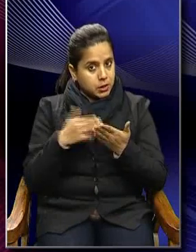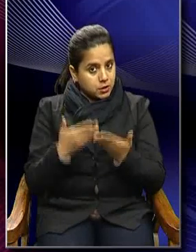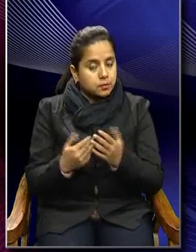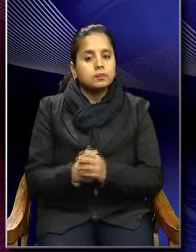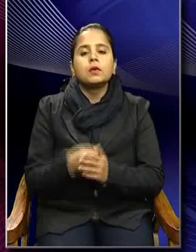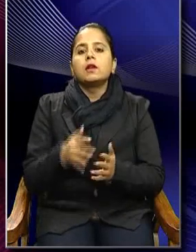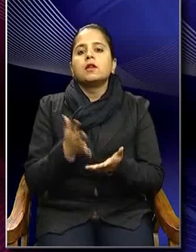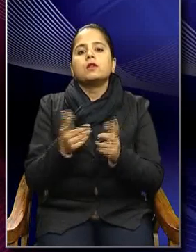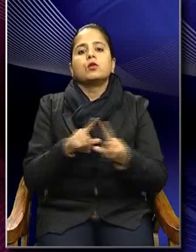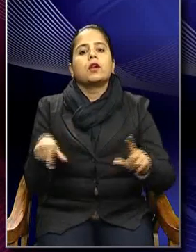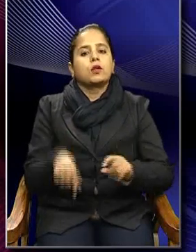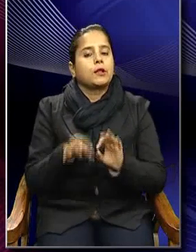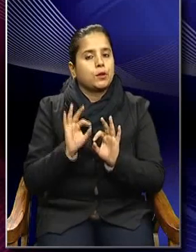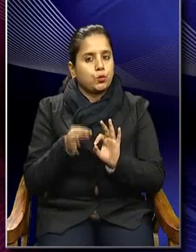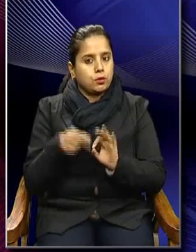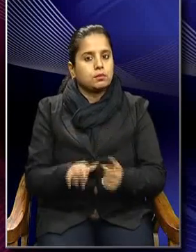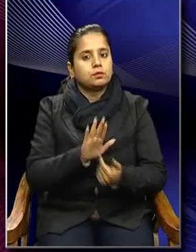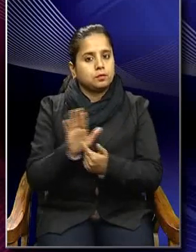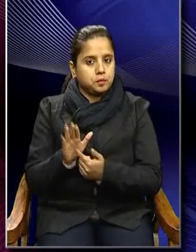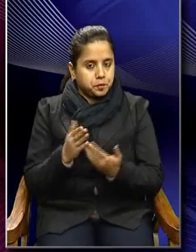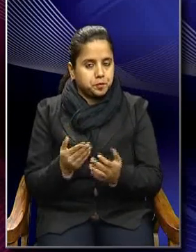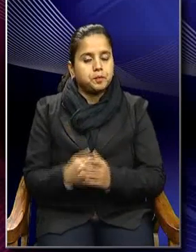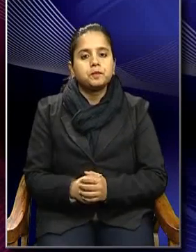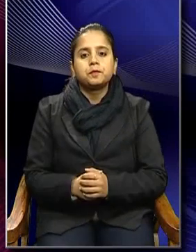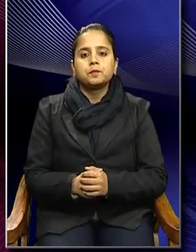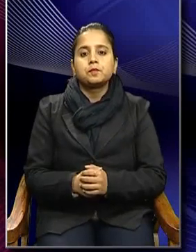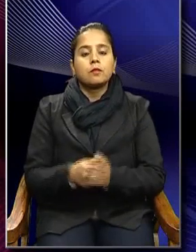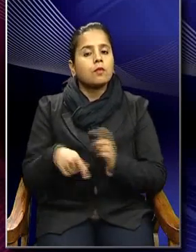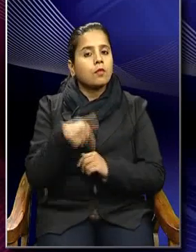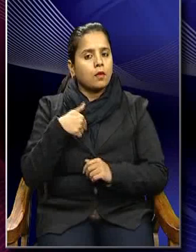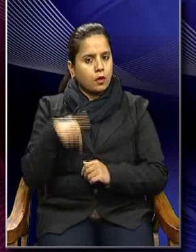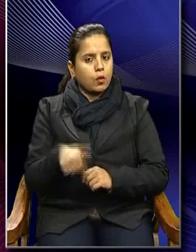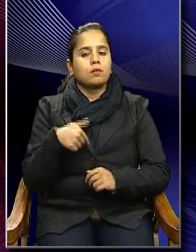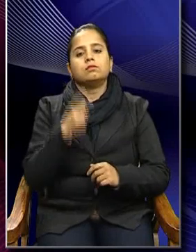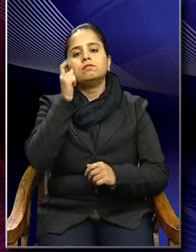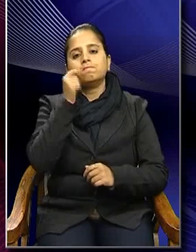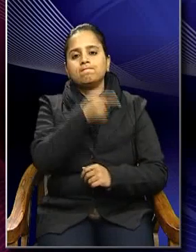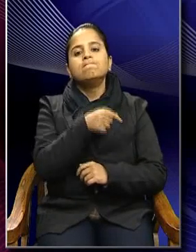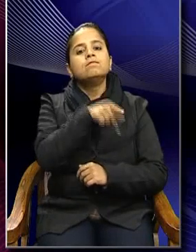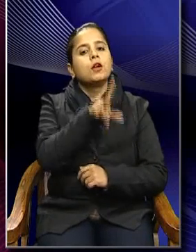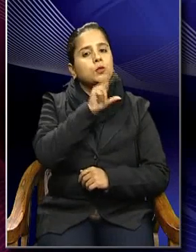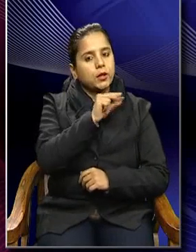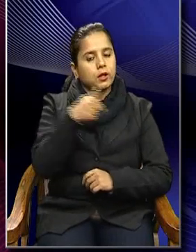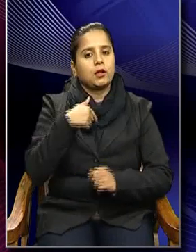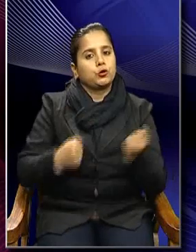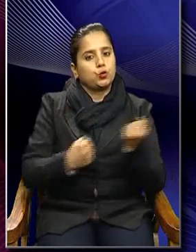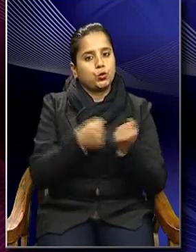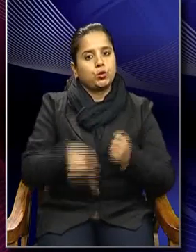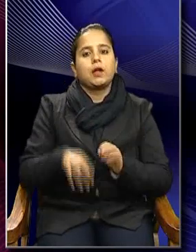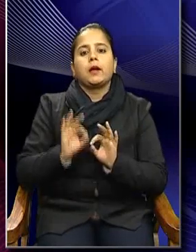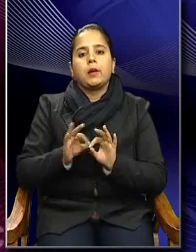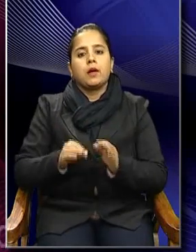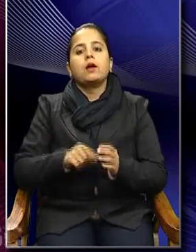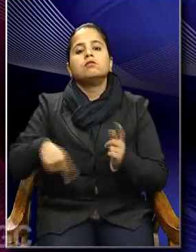the sign language interpreter, and she would be assisting me in this lecture to make a better